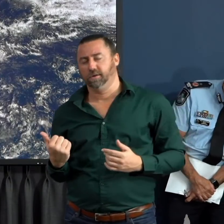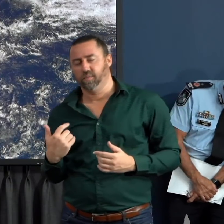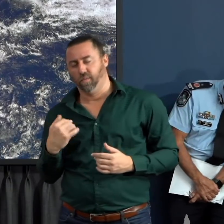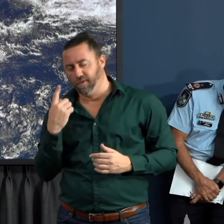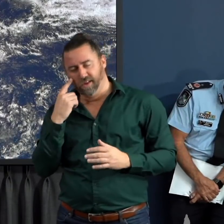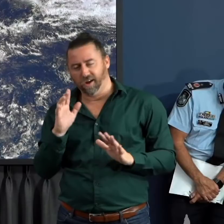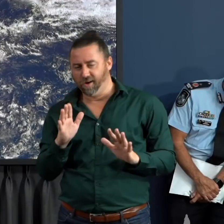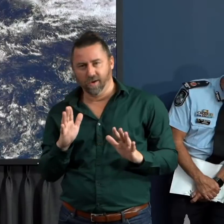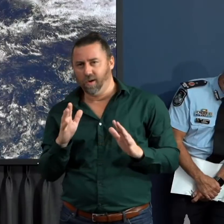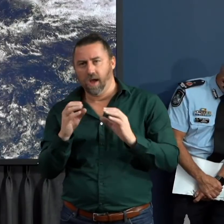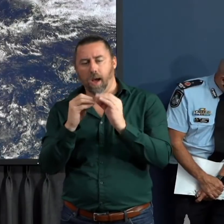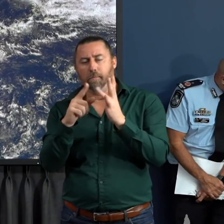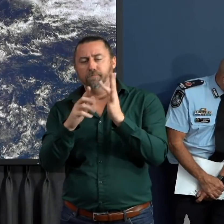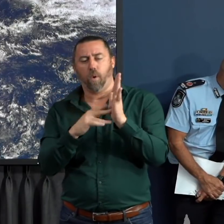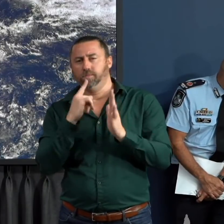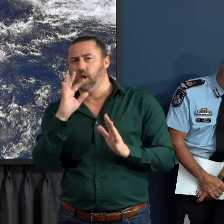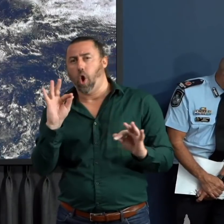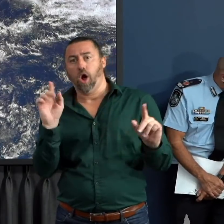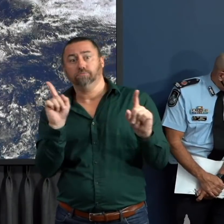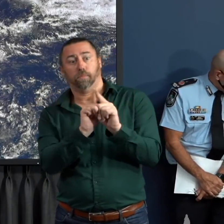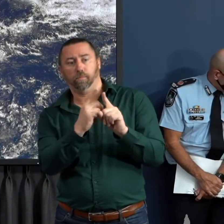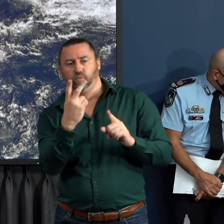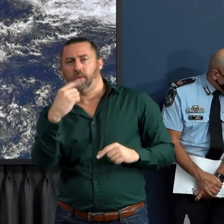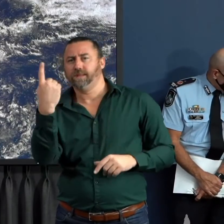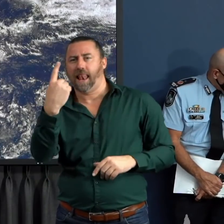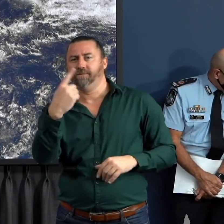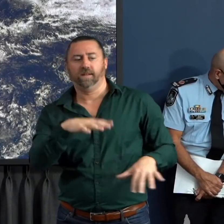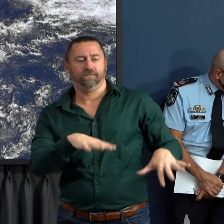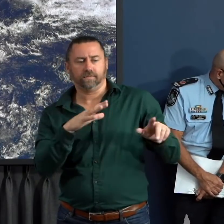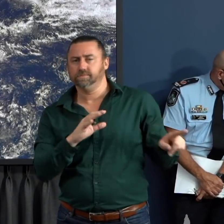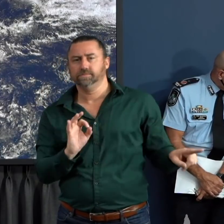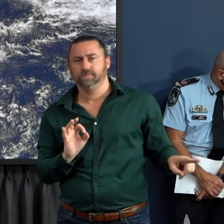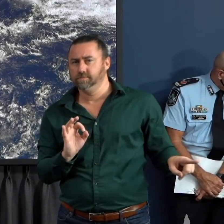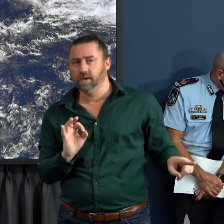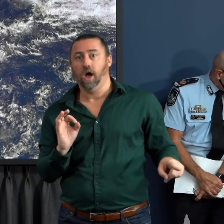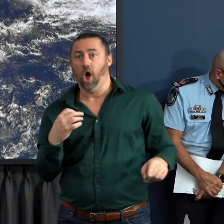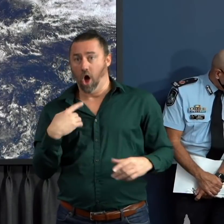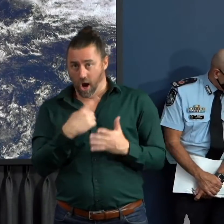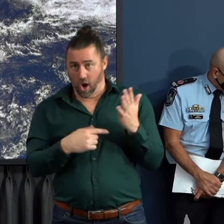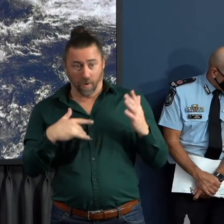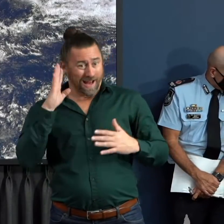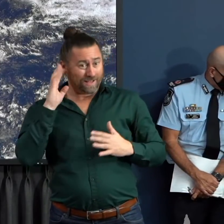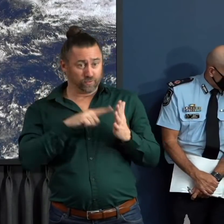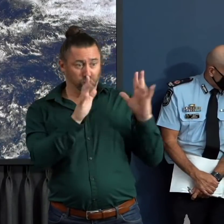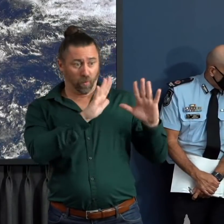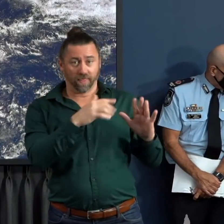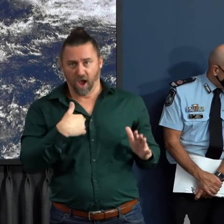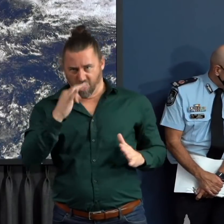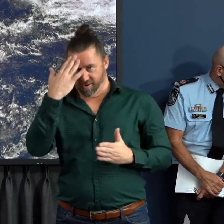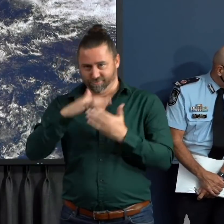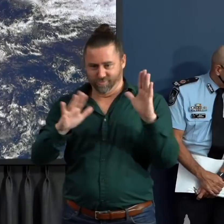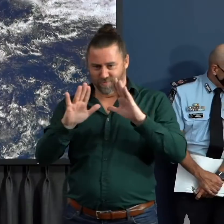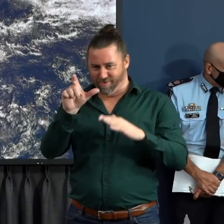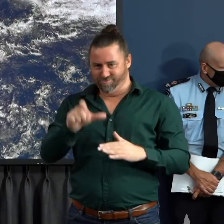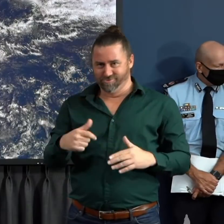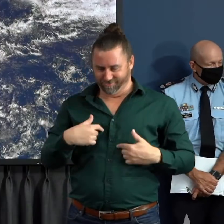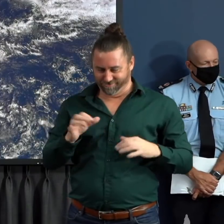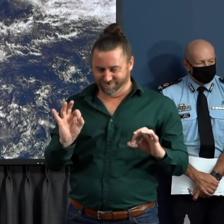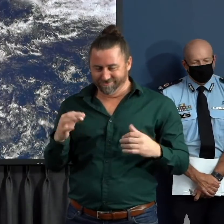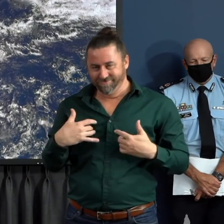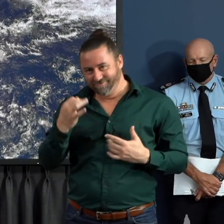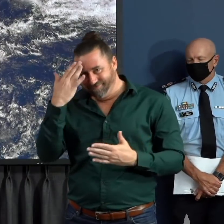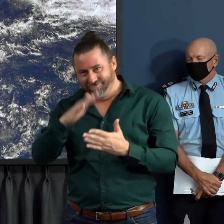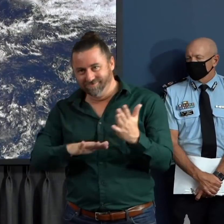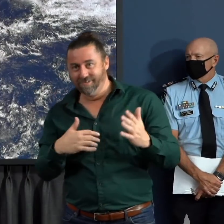telling us it's not going to be, but we have to get the advice from the Bureau. I'm not the Bureau of Meteorology, so I'll take